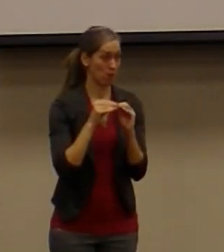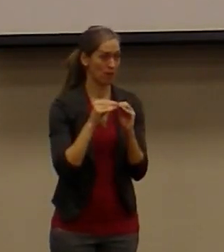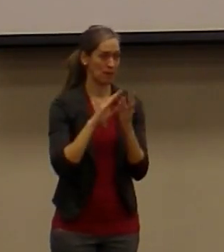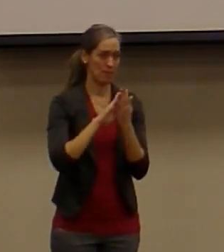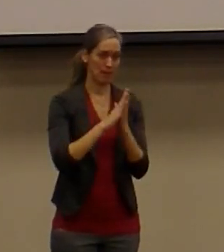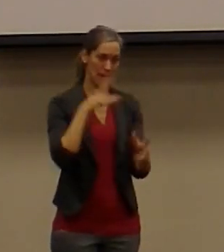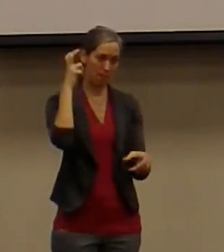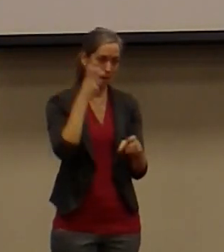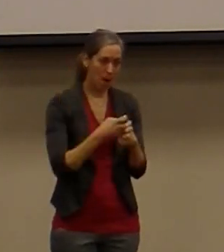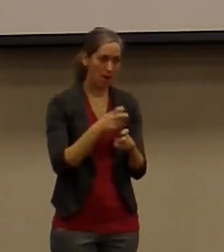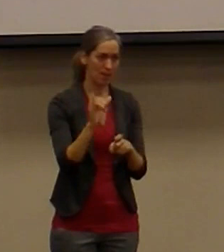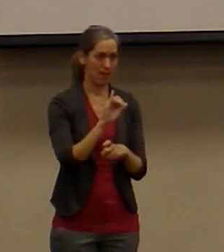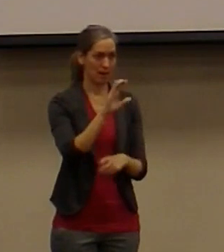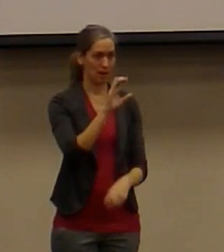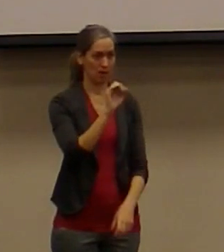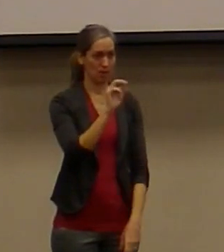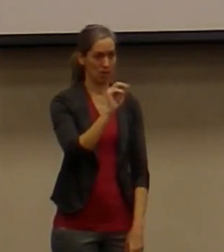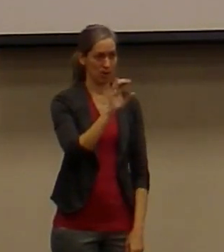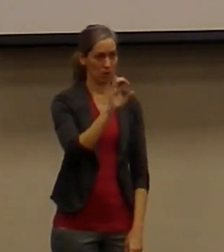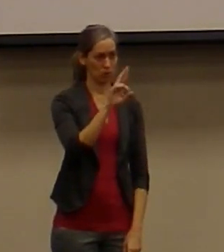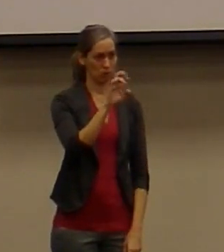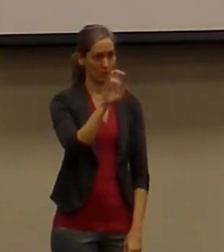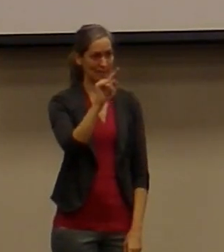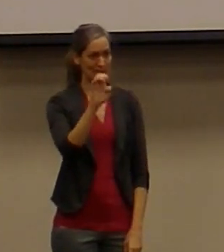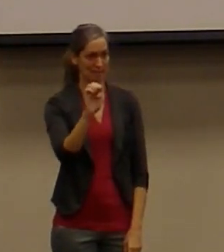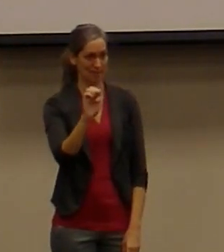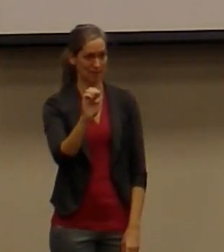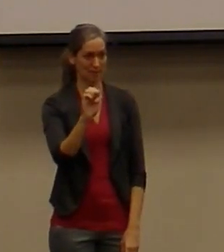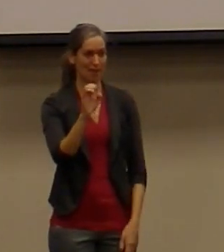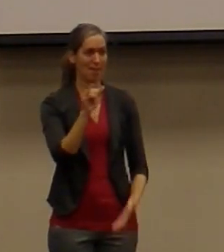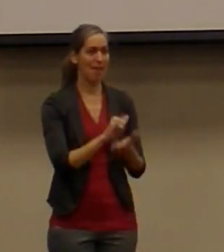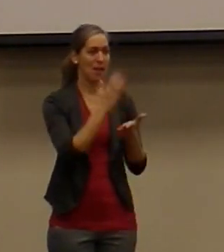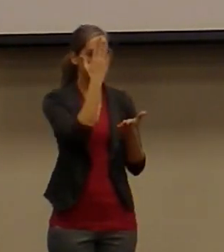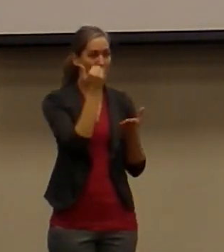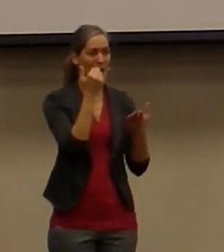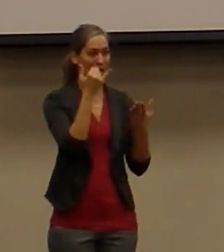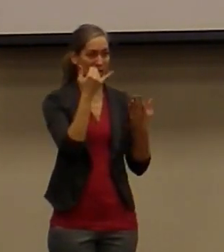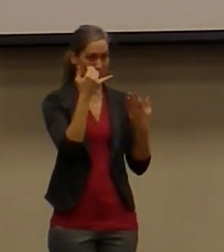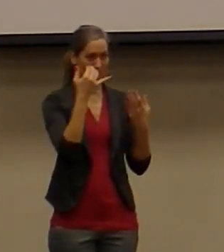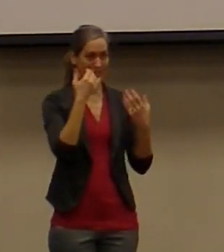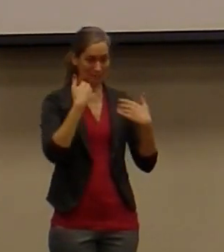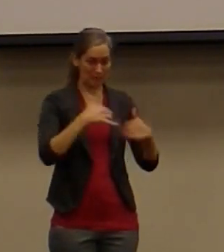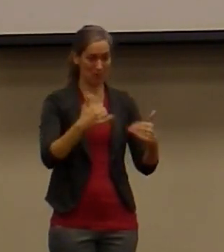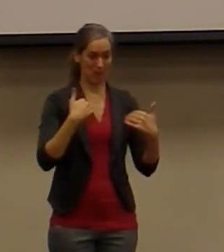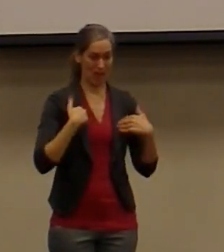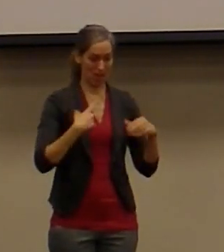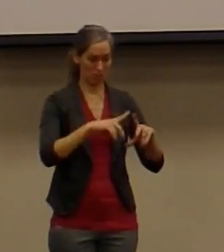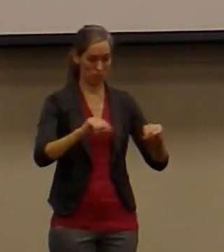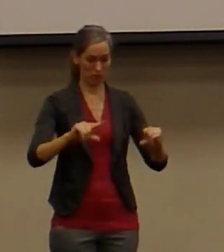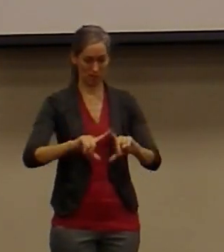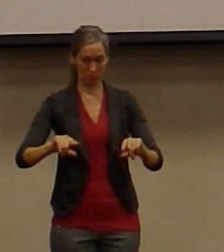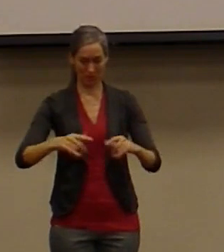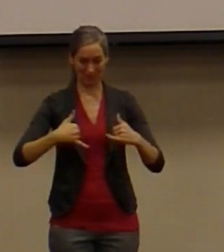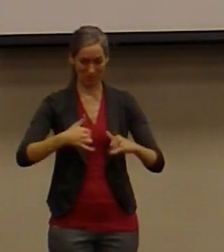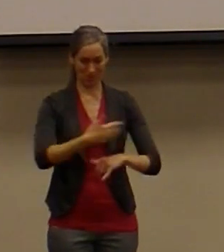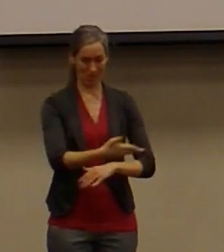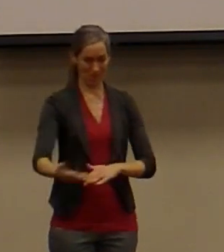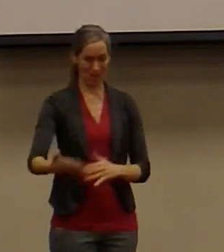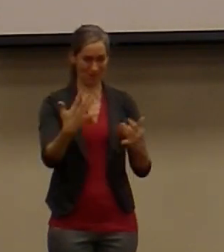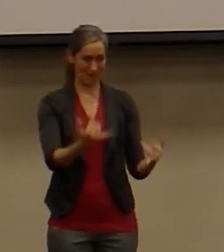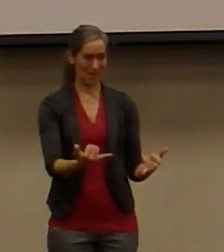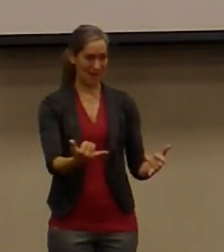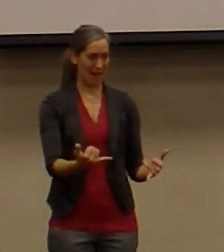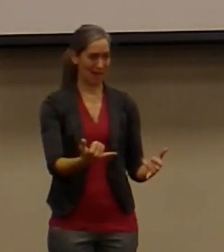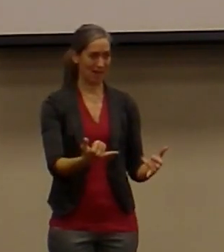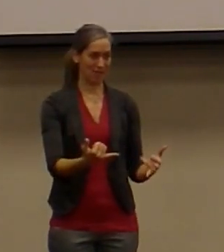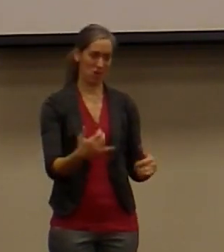or cement. That's why they still exist today, because they were they were